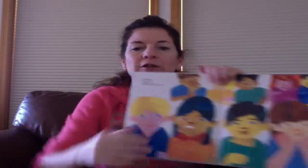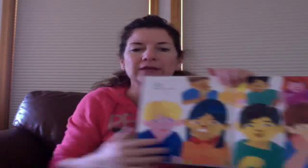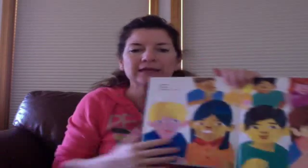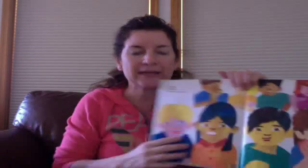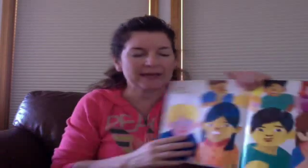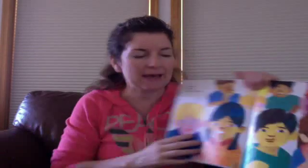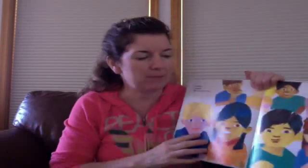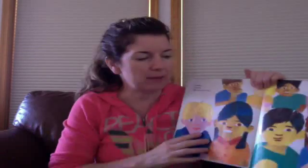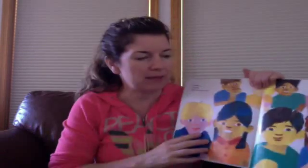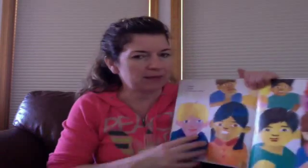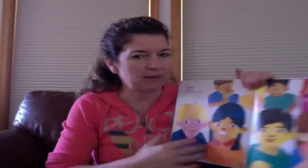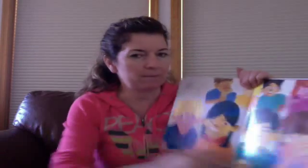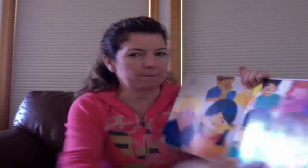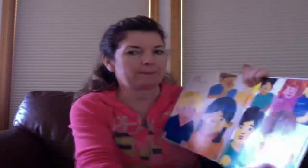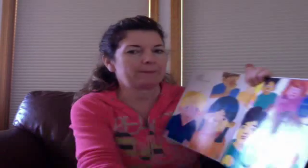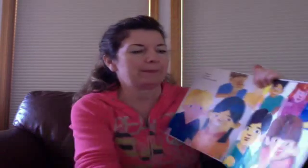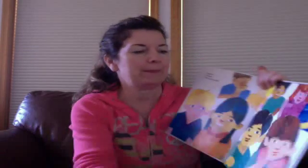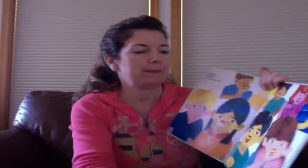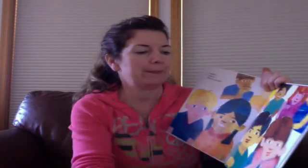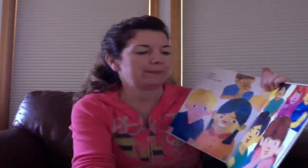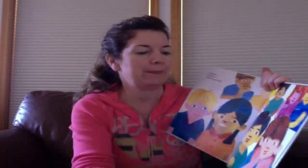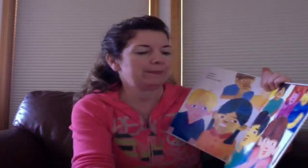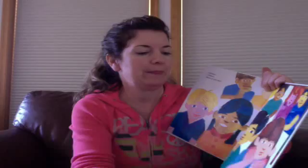looking at me.